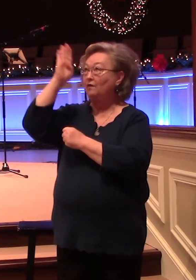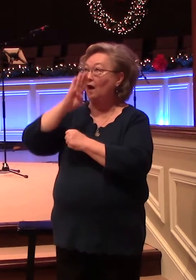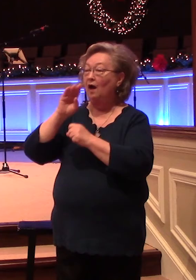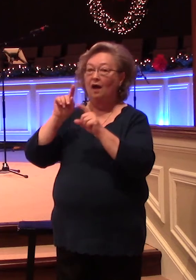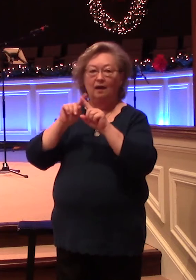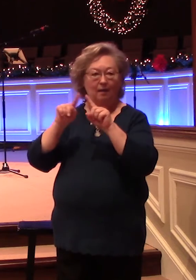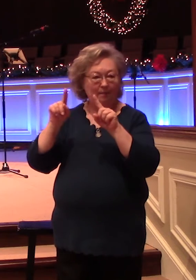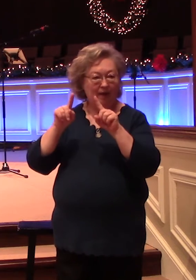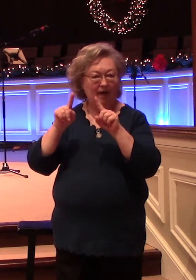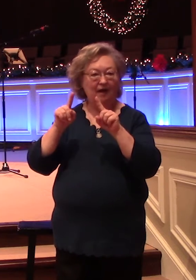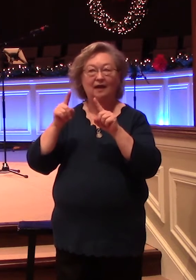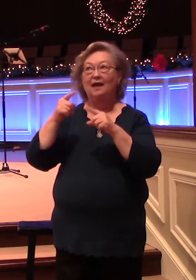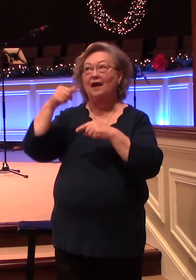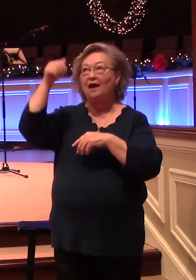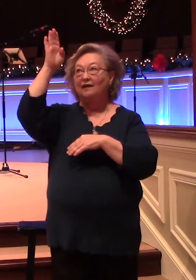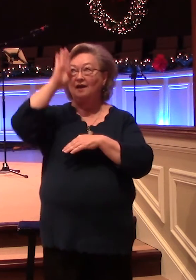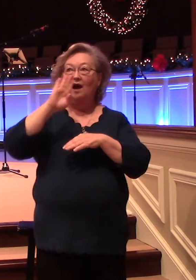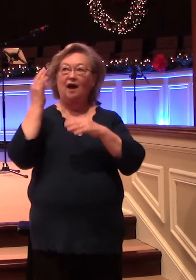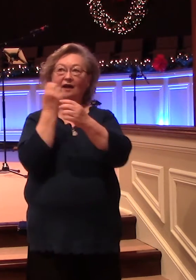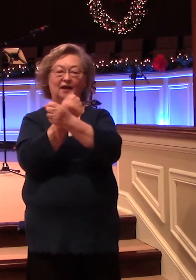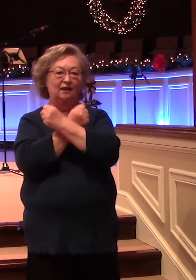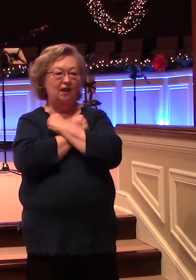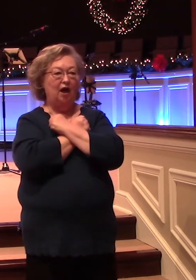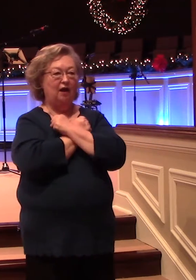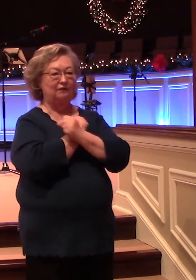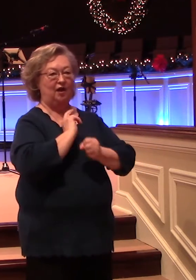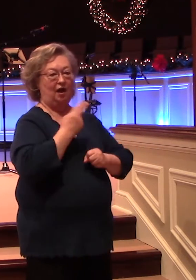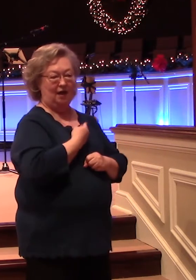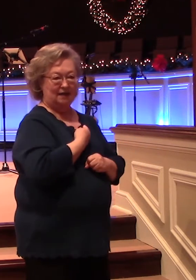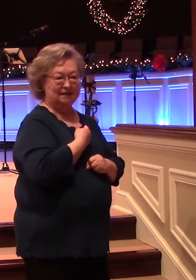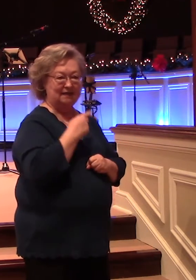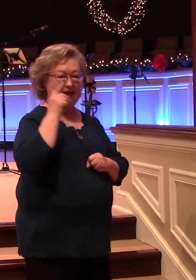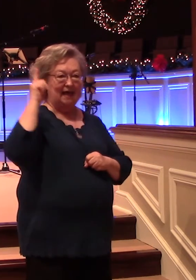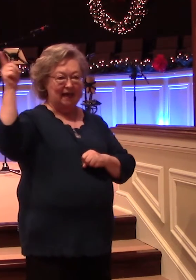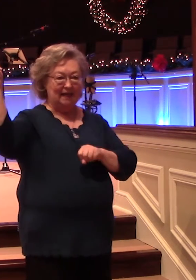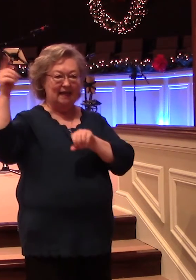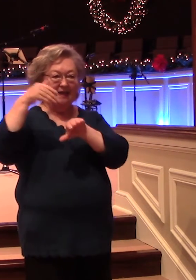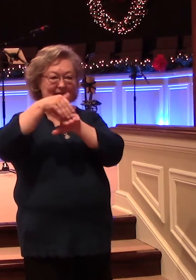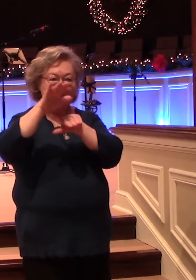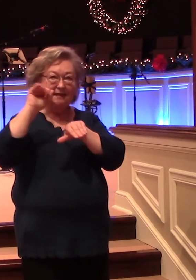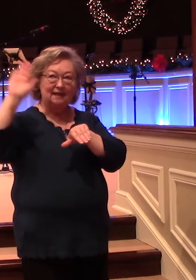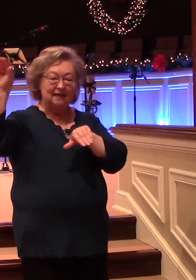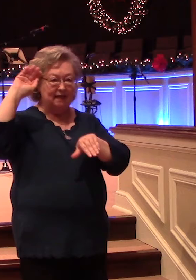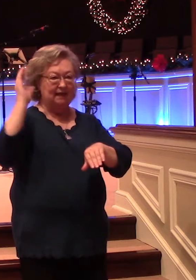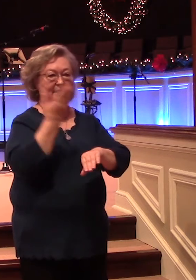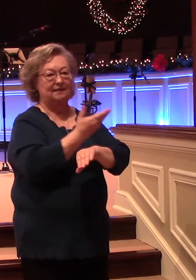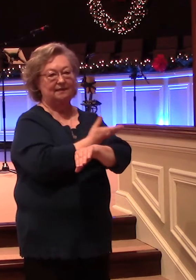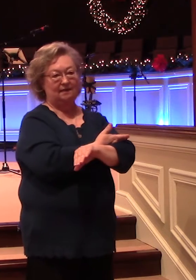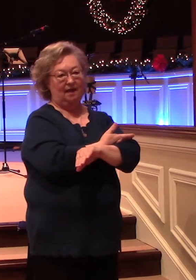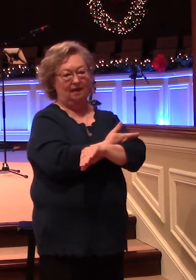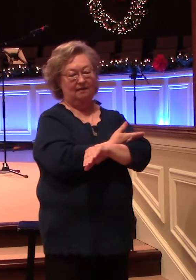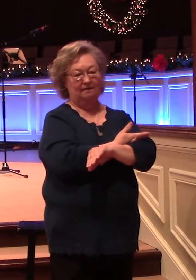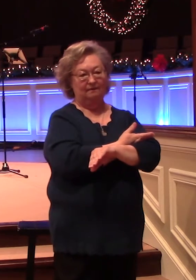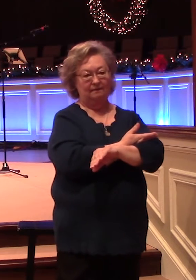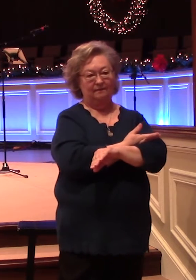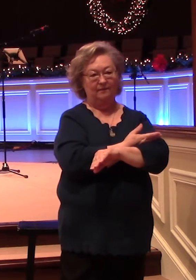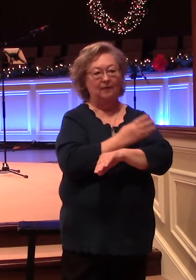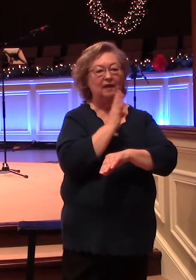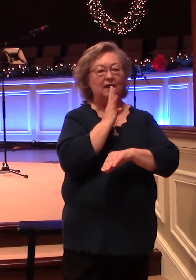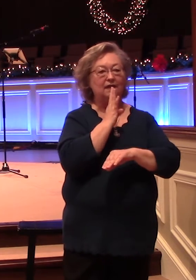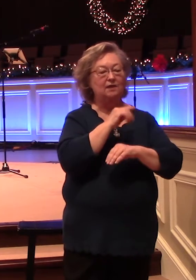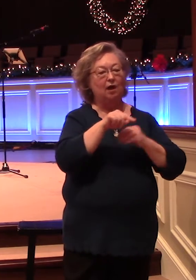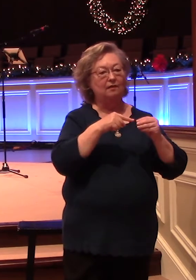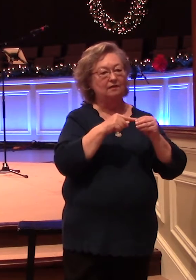heavy theological word for the day. Hilasmon is the word. And it speaks of that sacrifice that's made